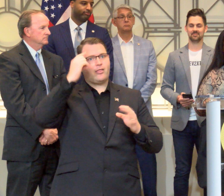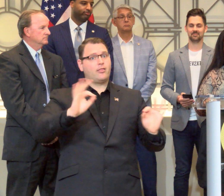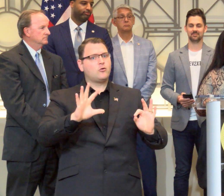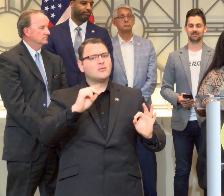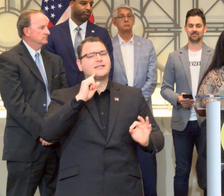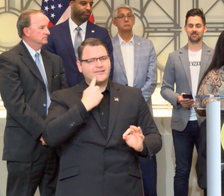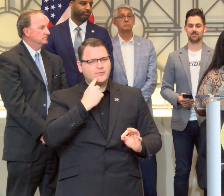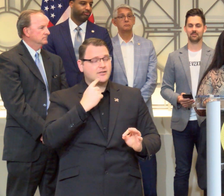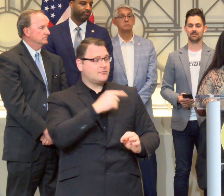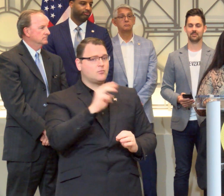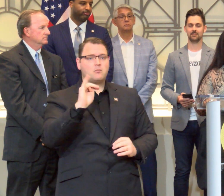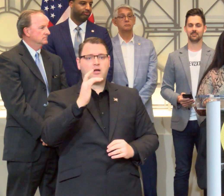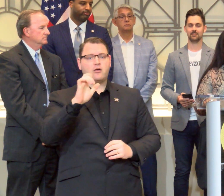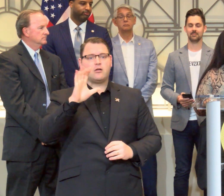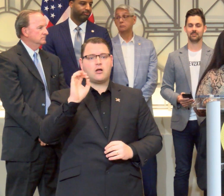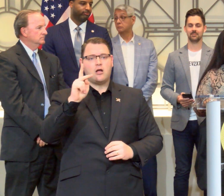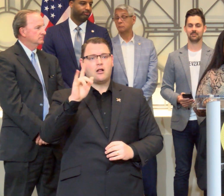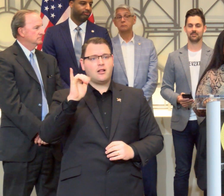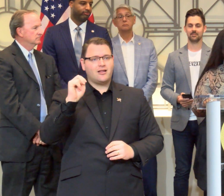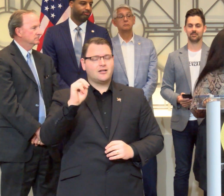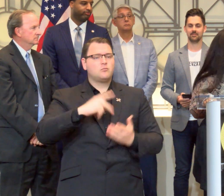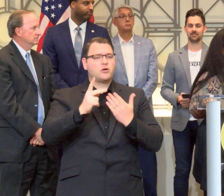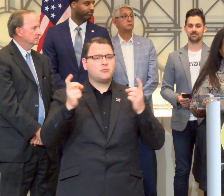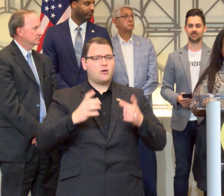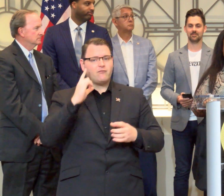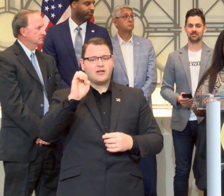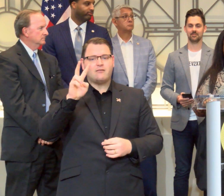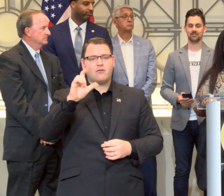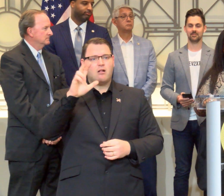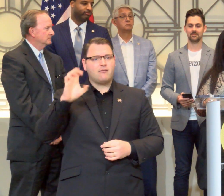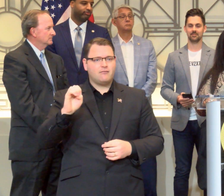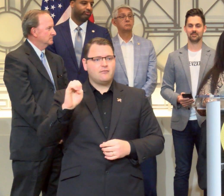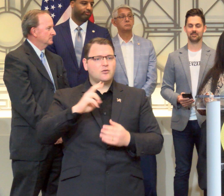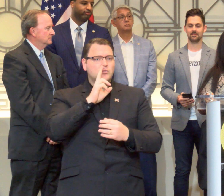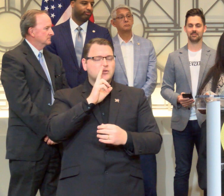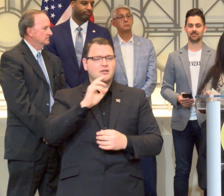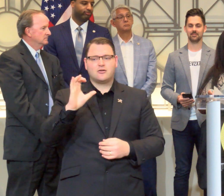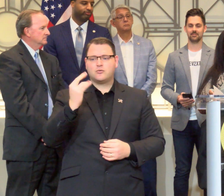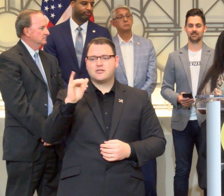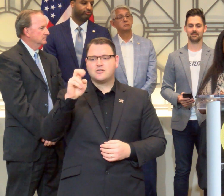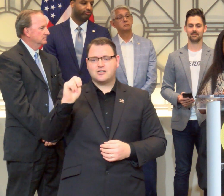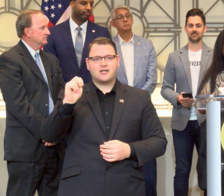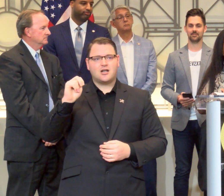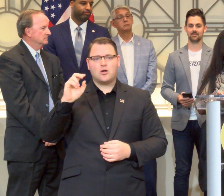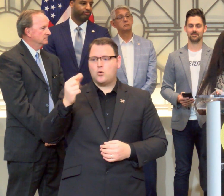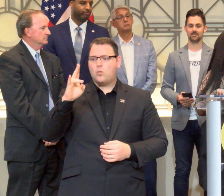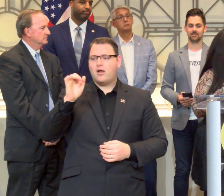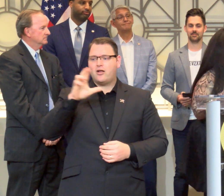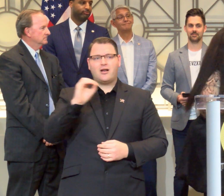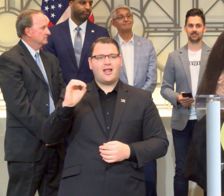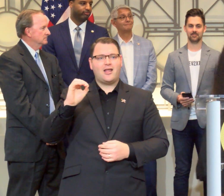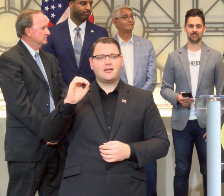Program Director of Evolve Houston, Christian Aguirre, a University of Houston student, and Scott Packer. Thank you so much,